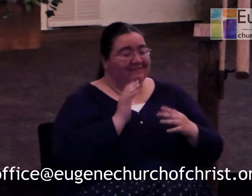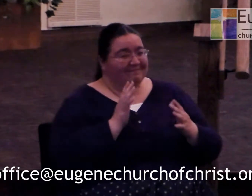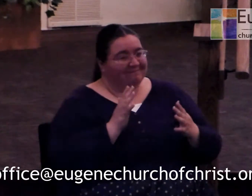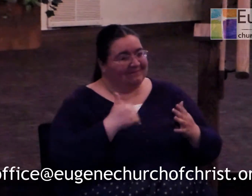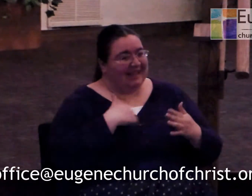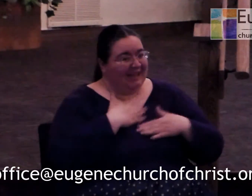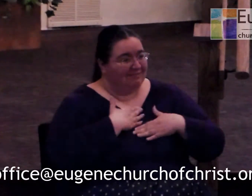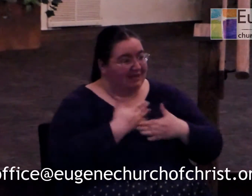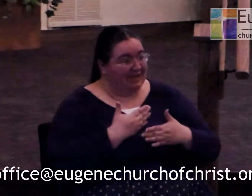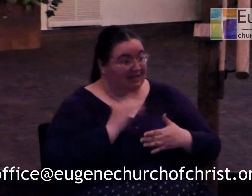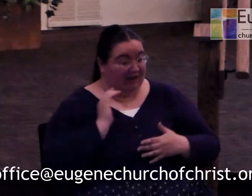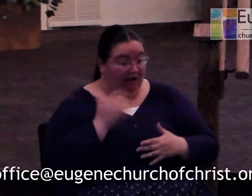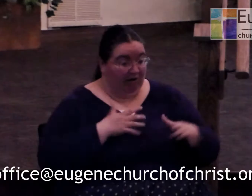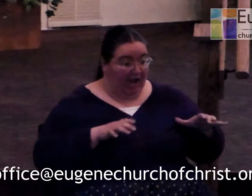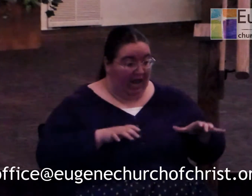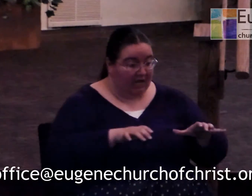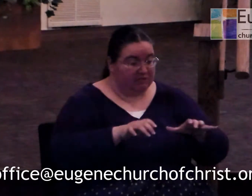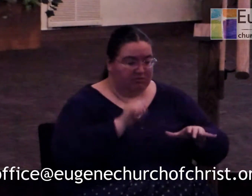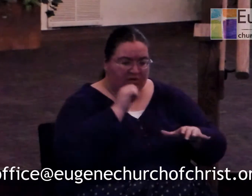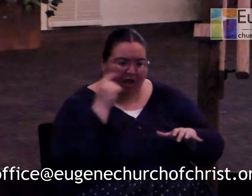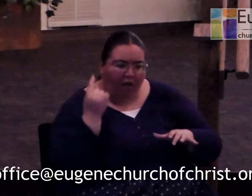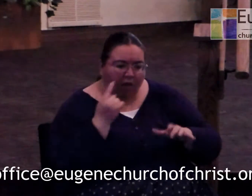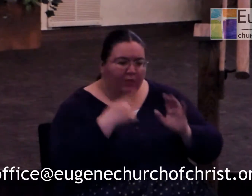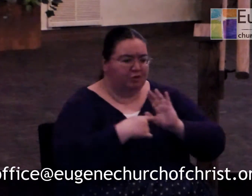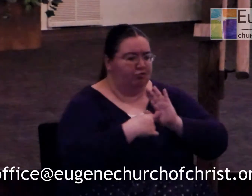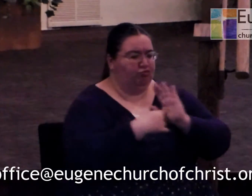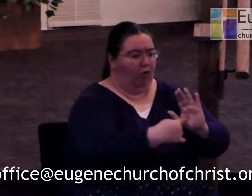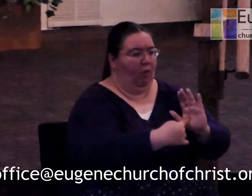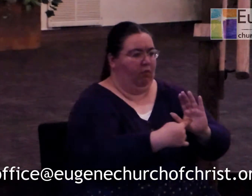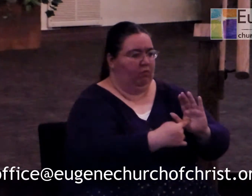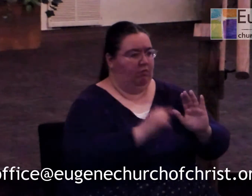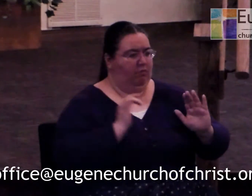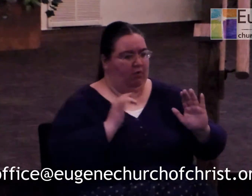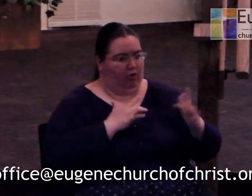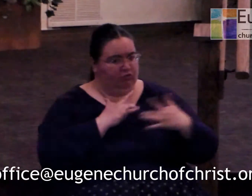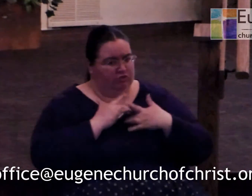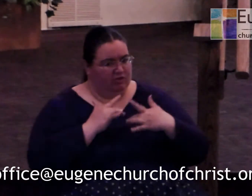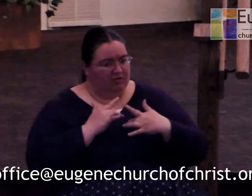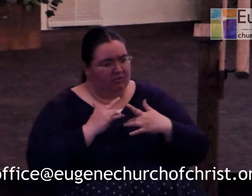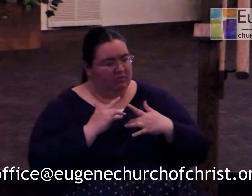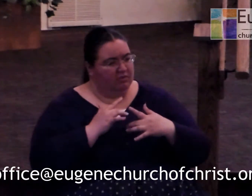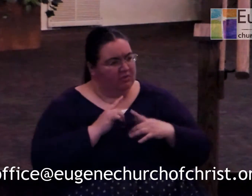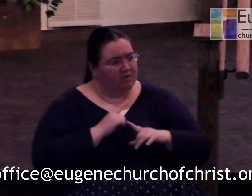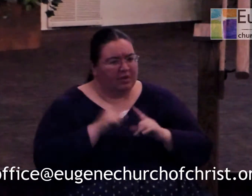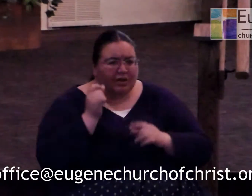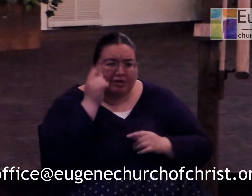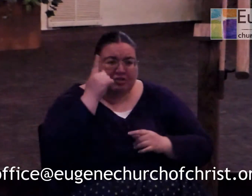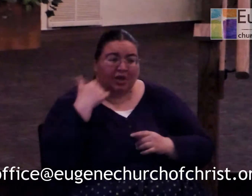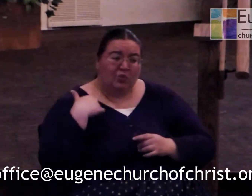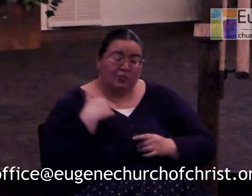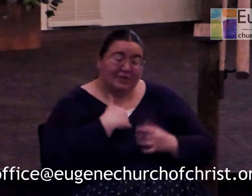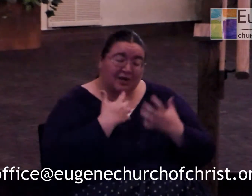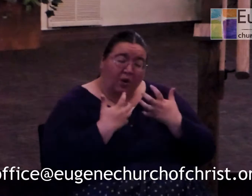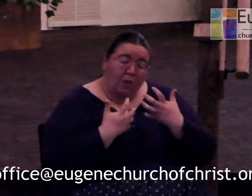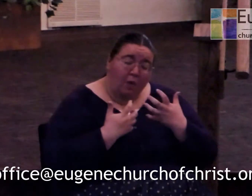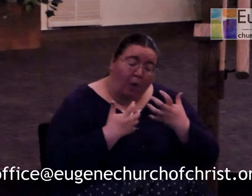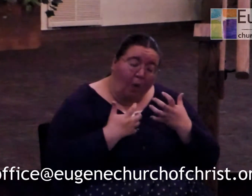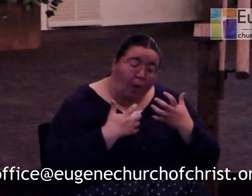concern, but we don't want people to be lost. Any more than we want people to be in danger from a hurricane or anything else. We want people to be